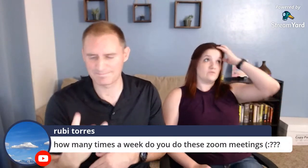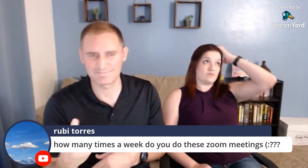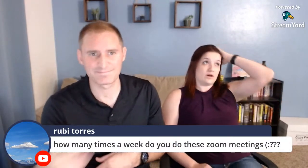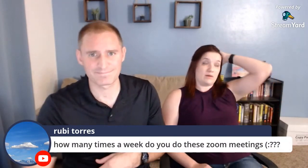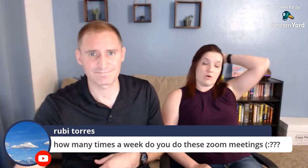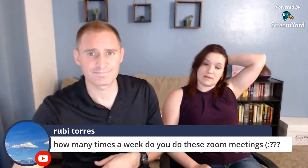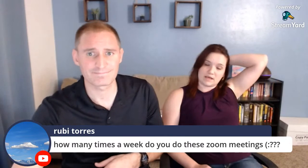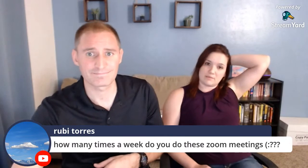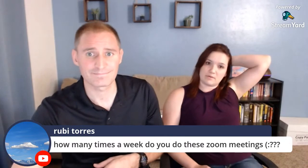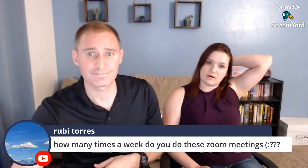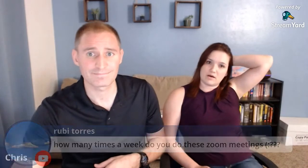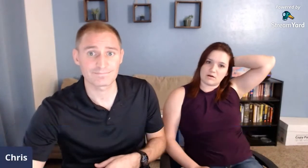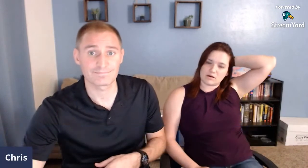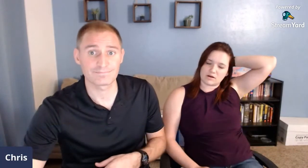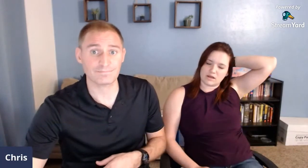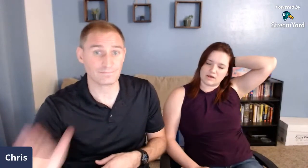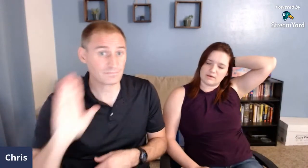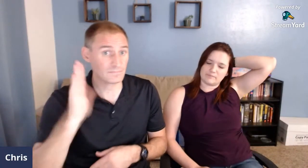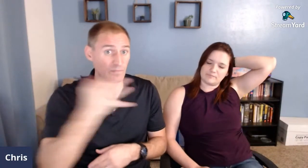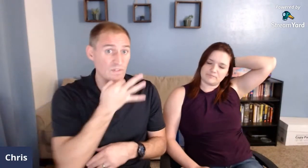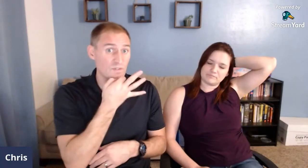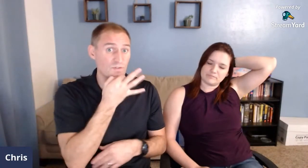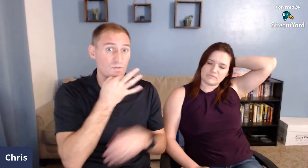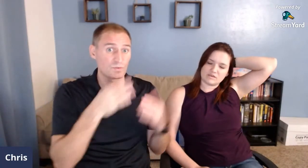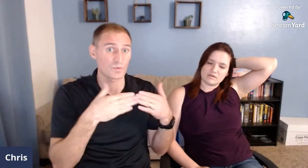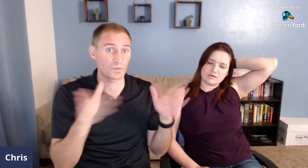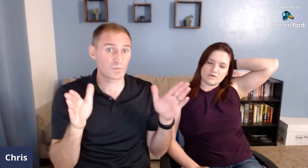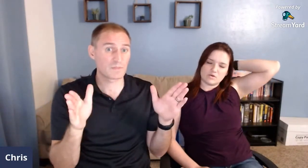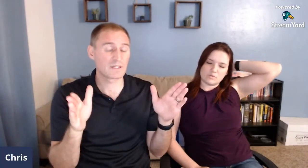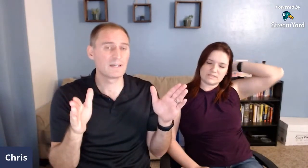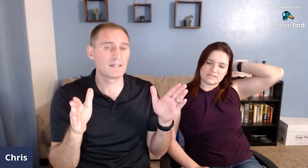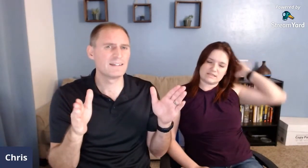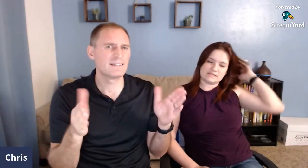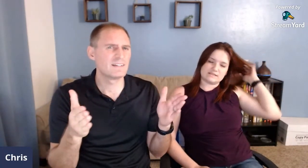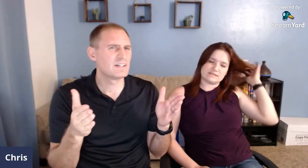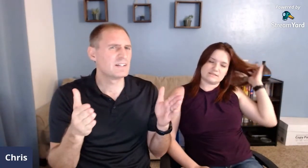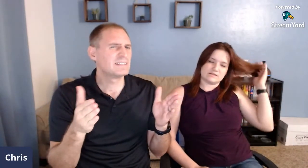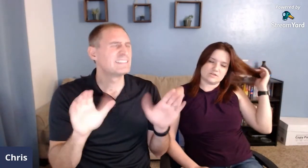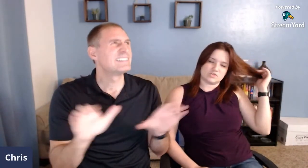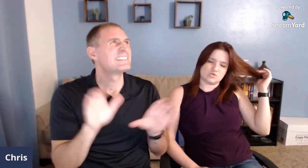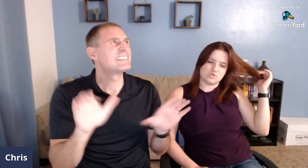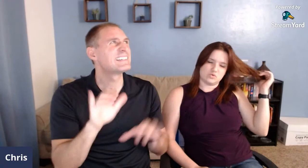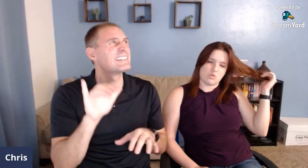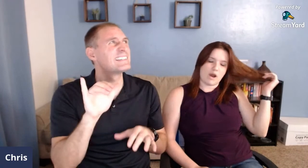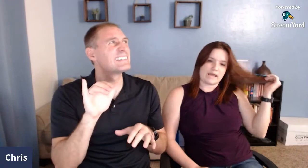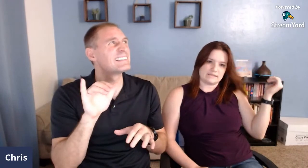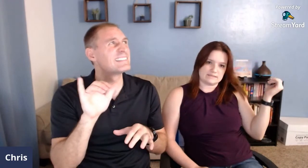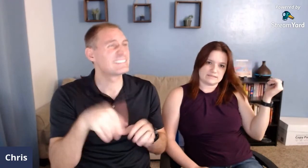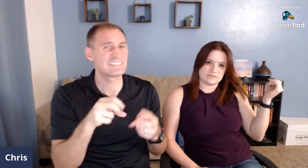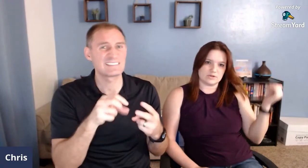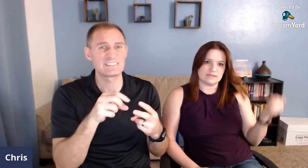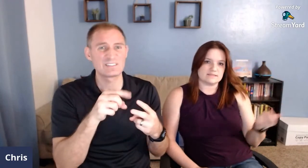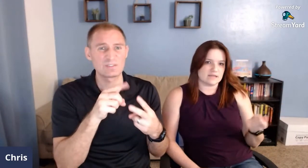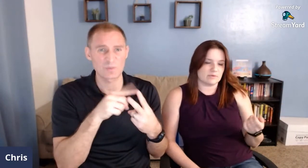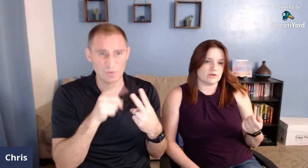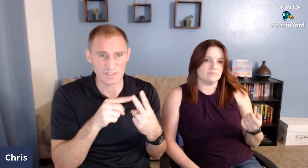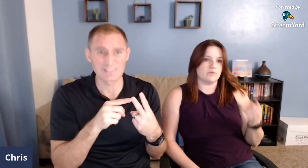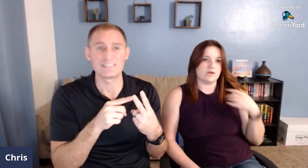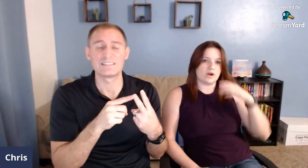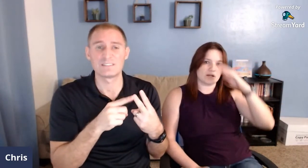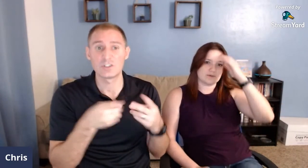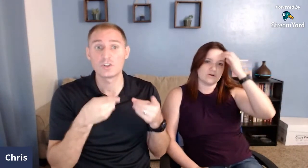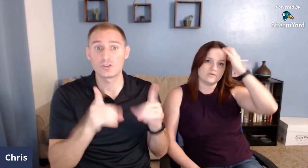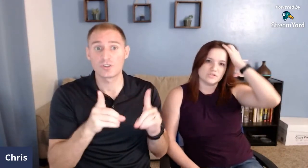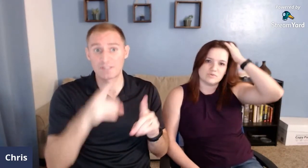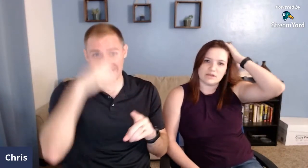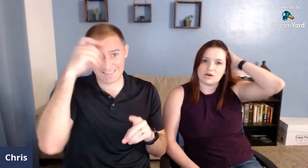be opening up our, we did this twice during the summer, but